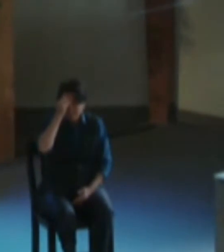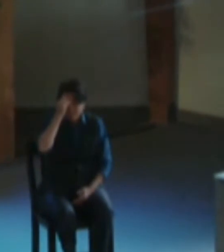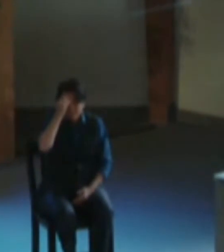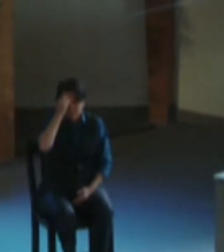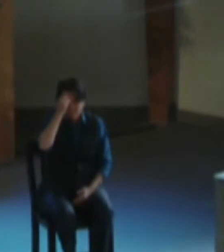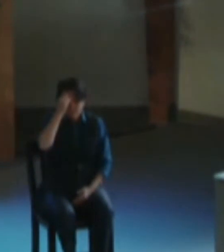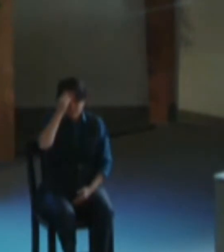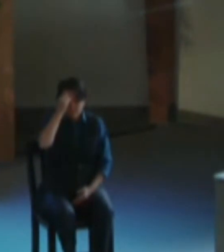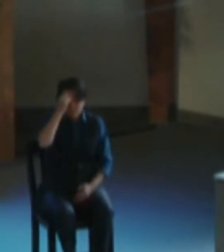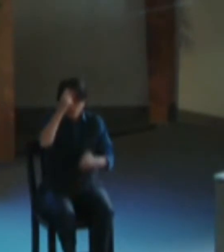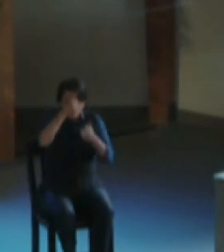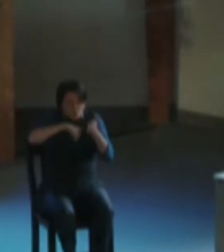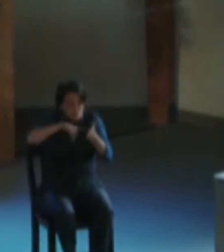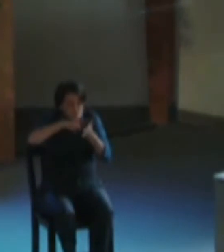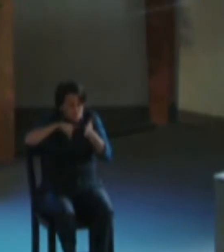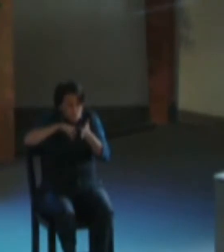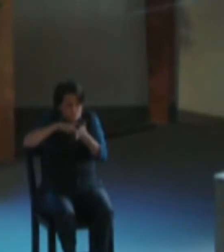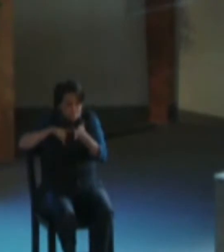releasing the criticism,